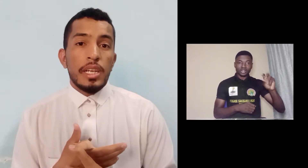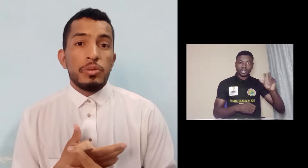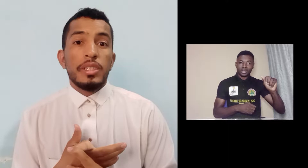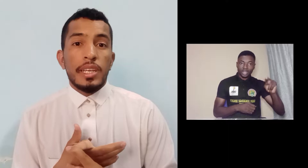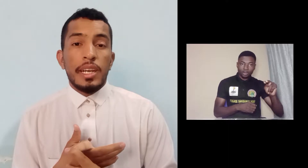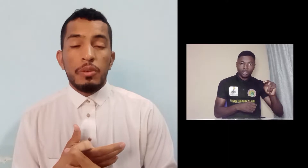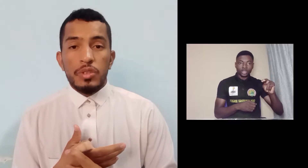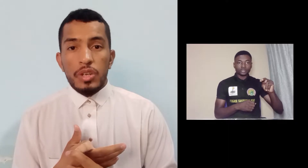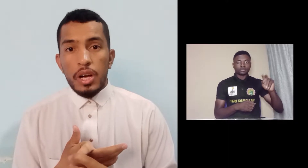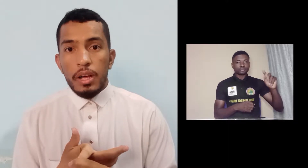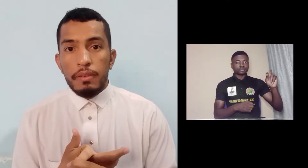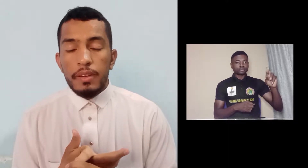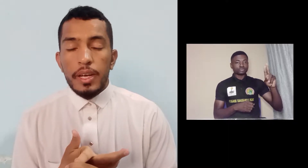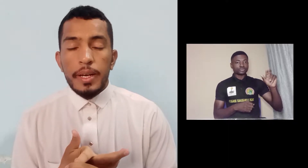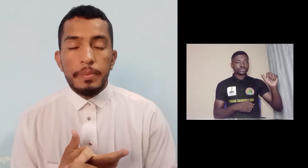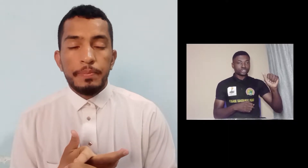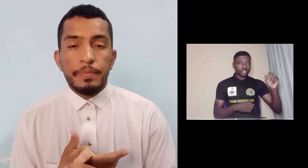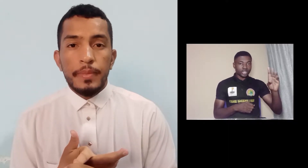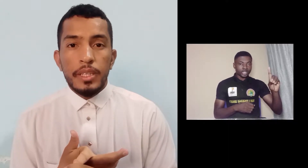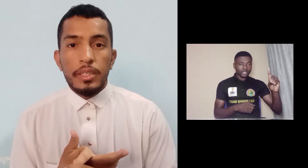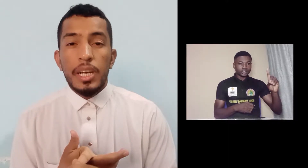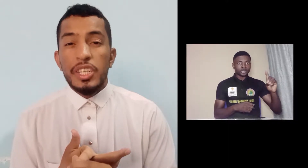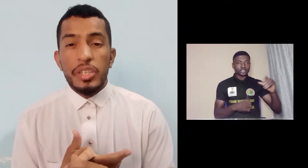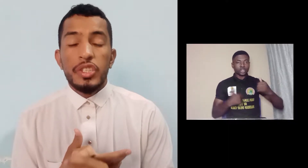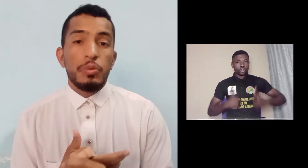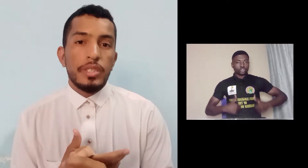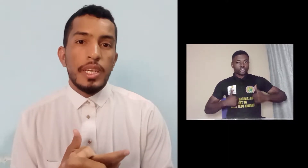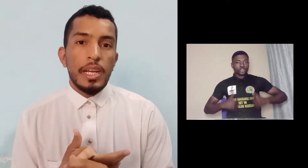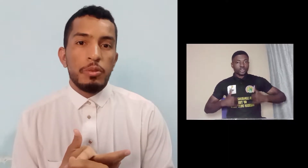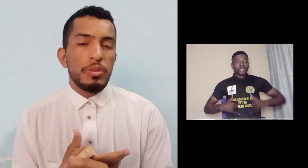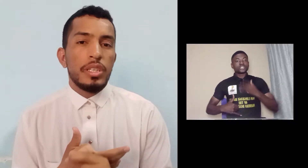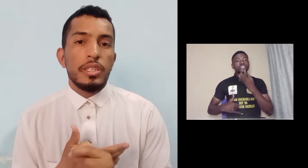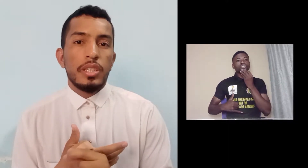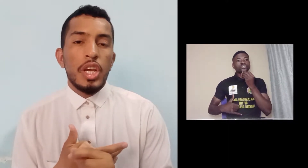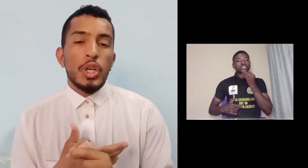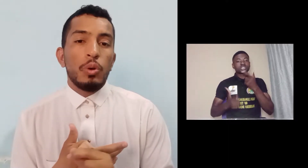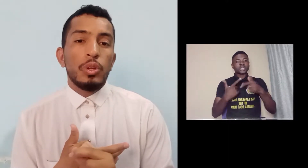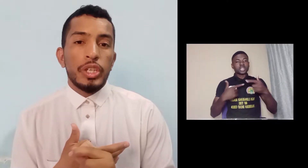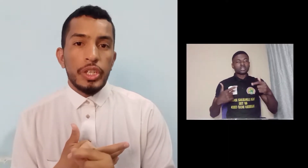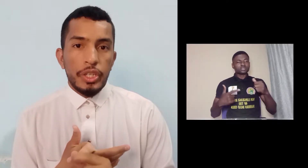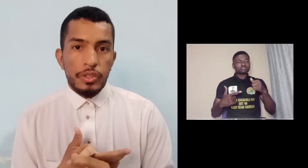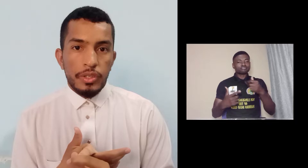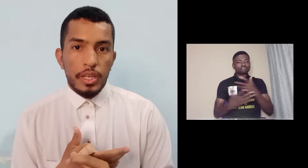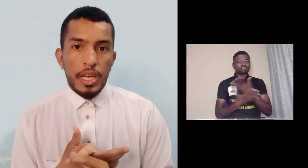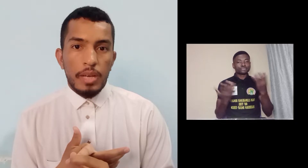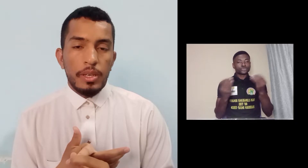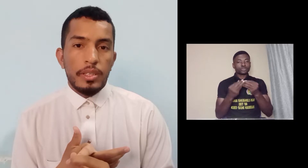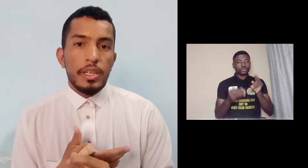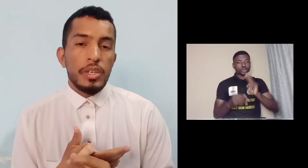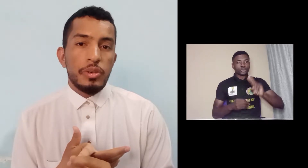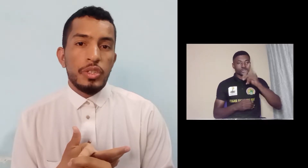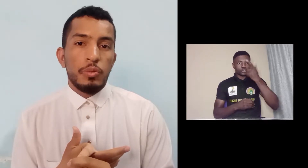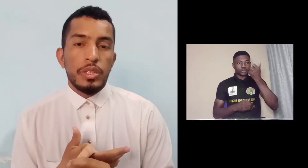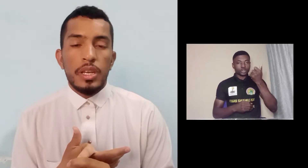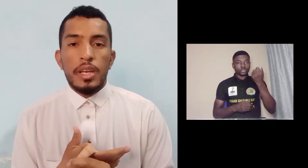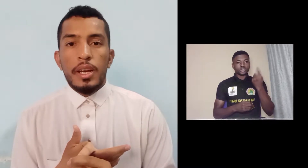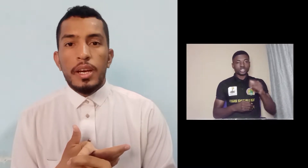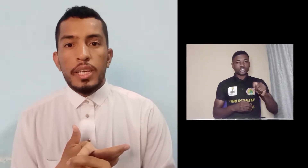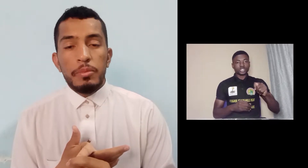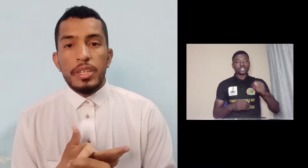the Algerian Sign Language of the Algerian Jewish Sign Language, which is no longer used, okay, because the Algerian